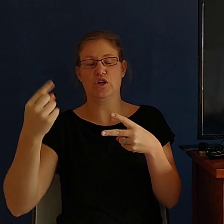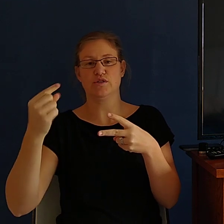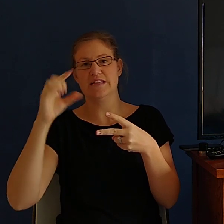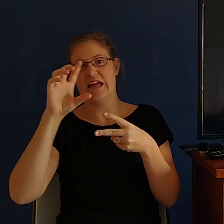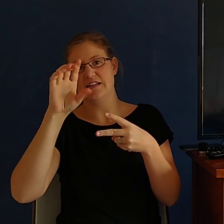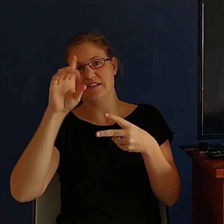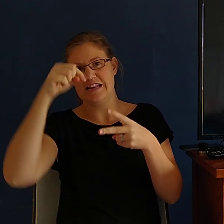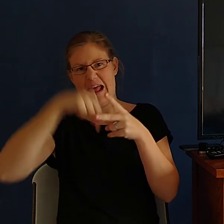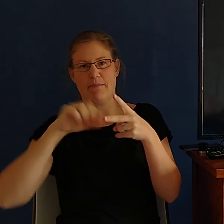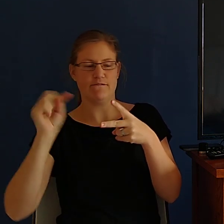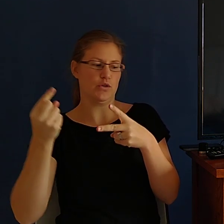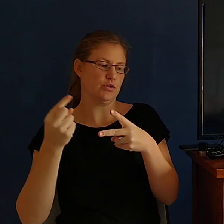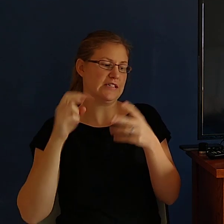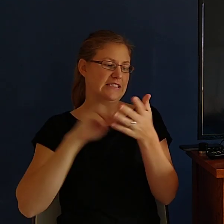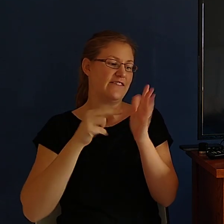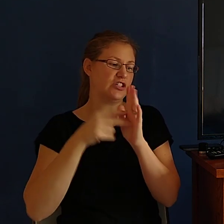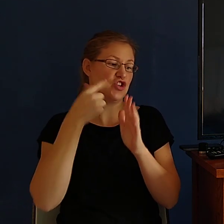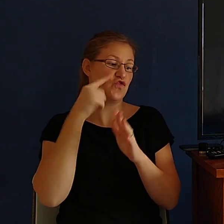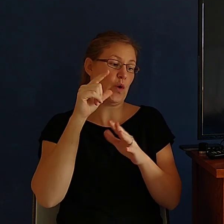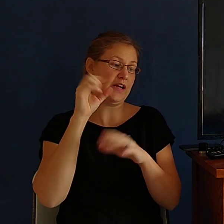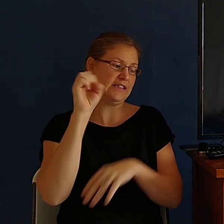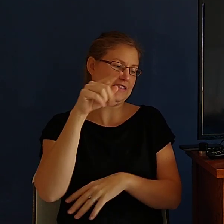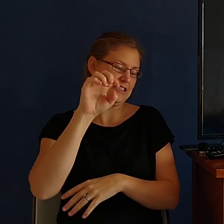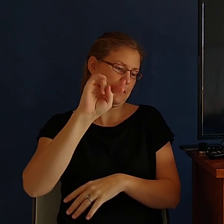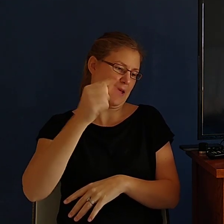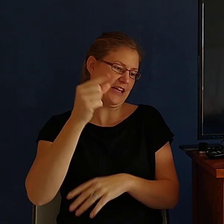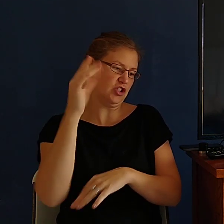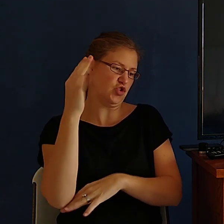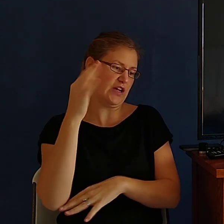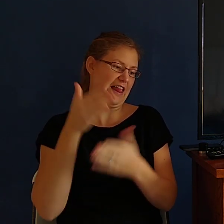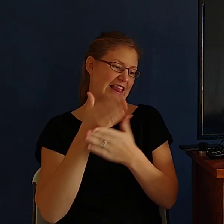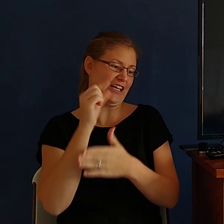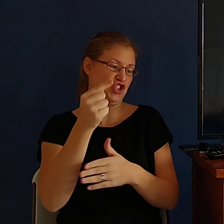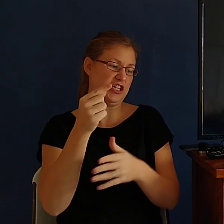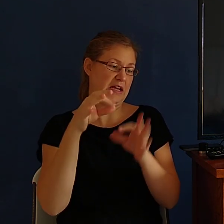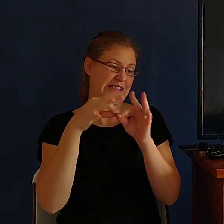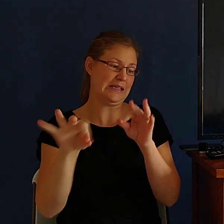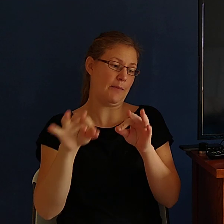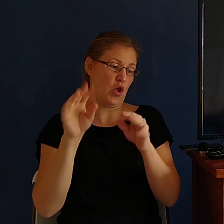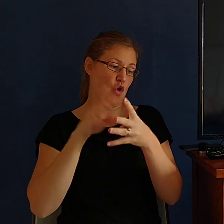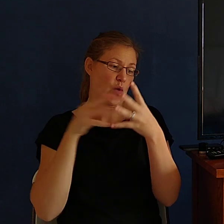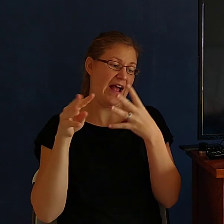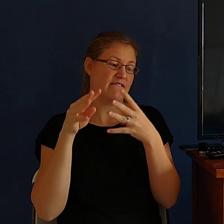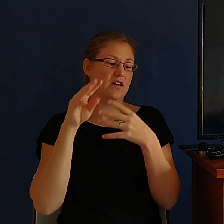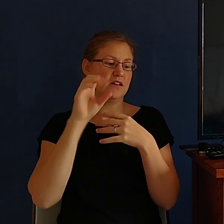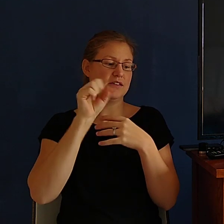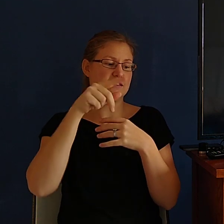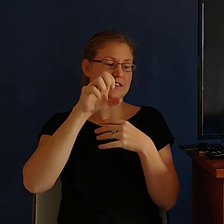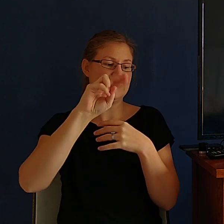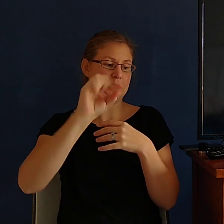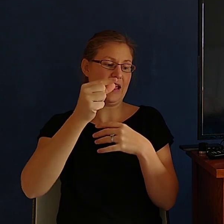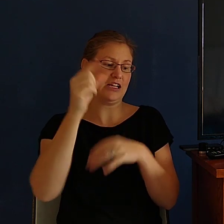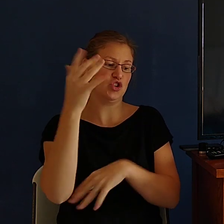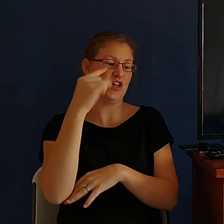definition of the spanning trees: let G be a simple graph, and a spanning tree of G is a subgraph